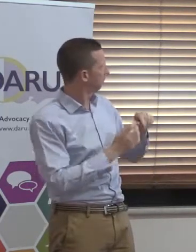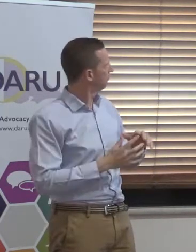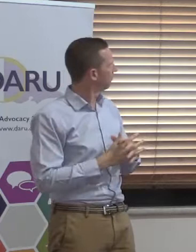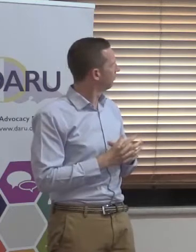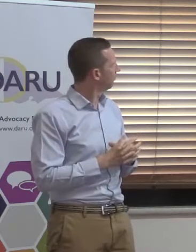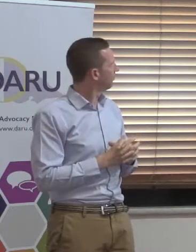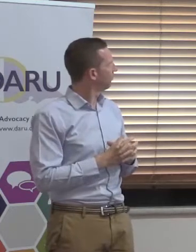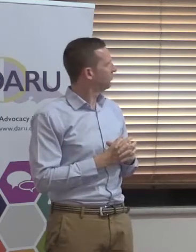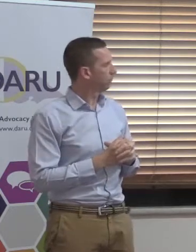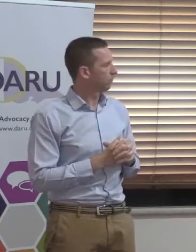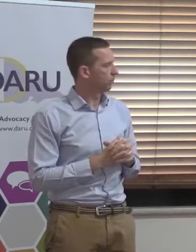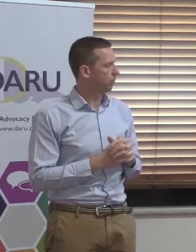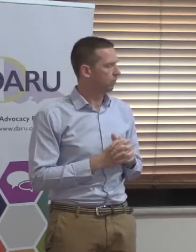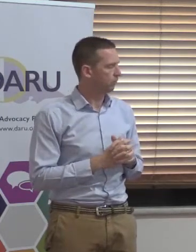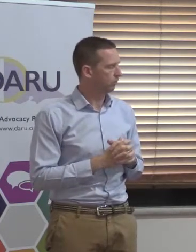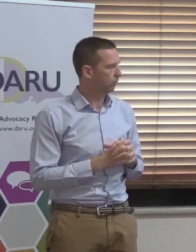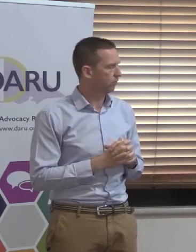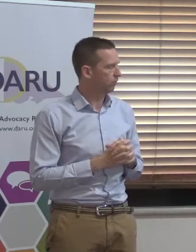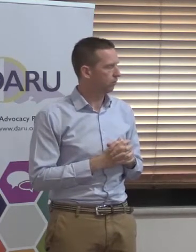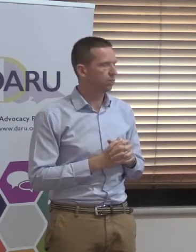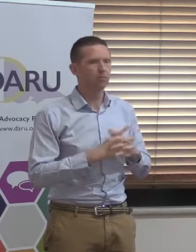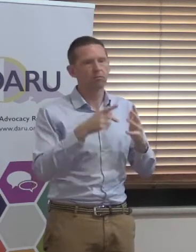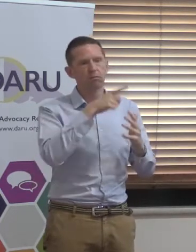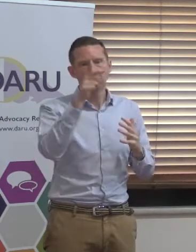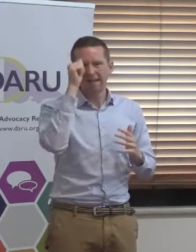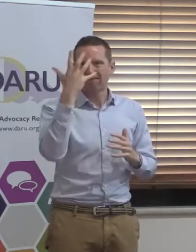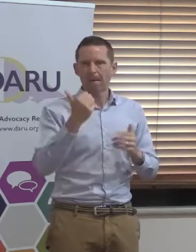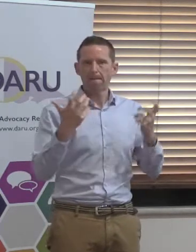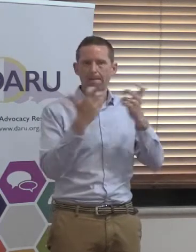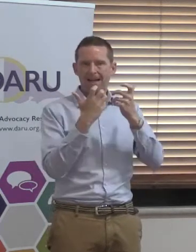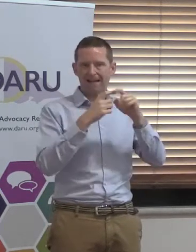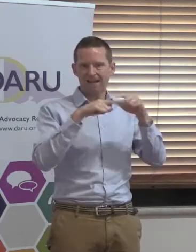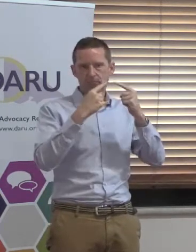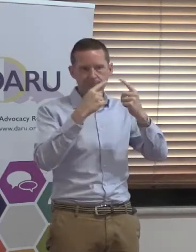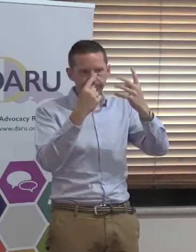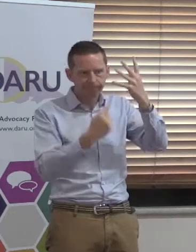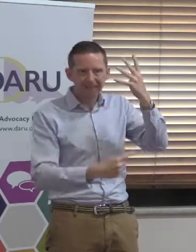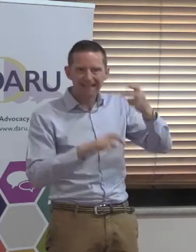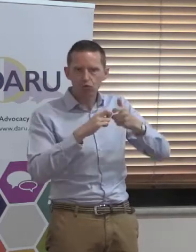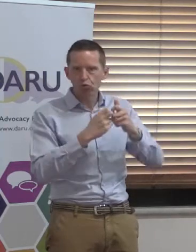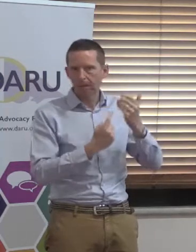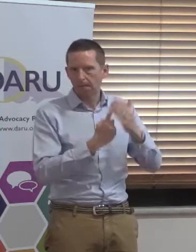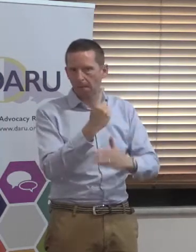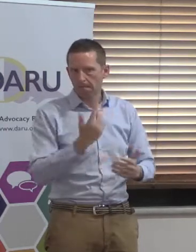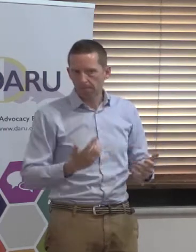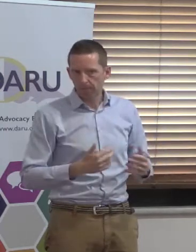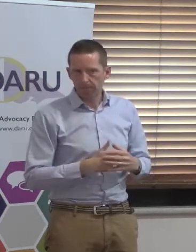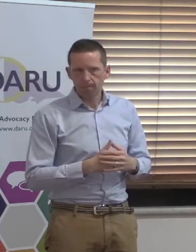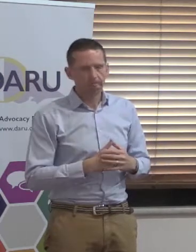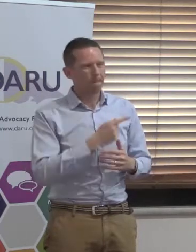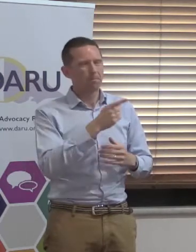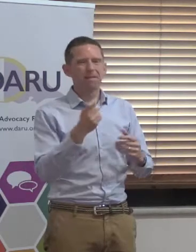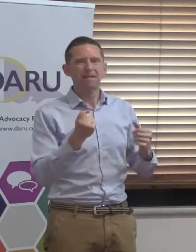a quick overview. Obviously, there's many other types of issues that come up, and the